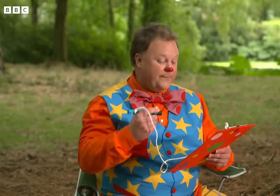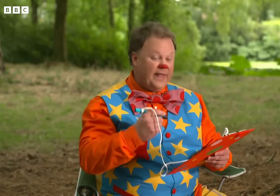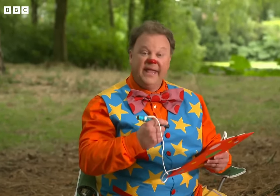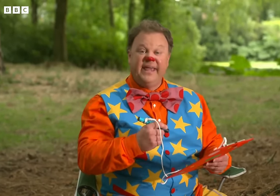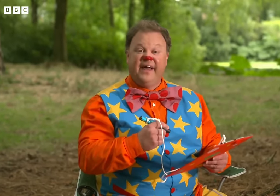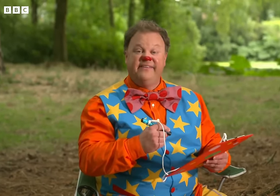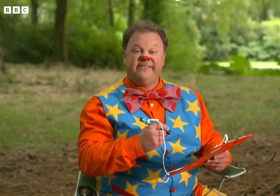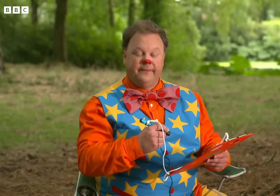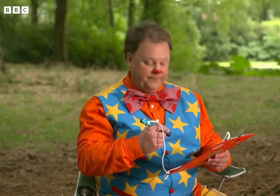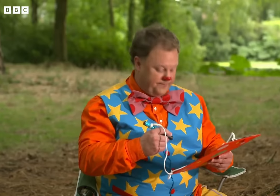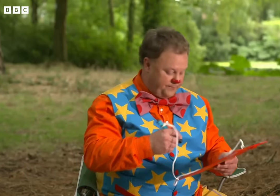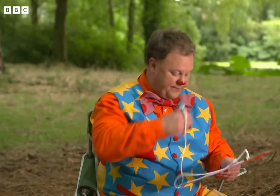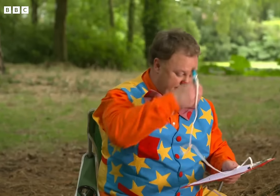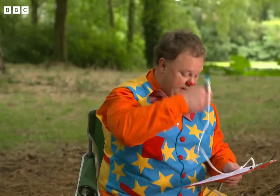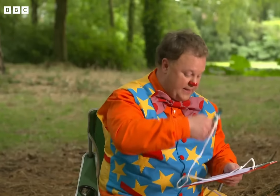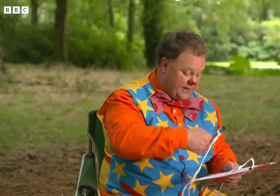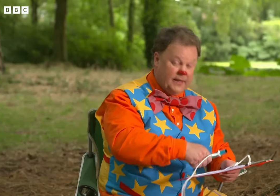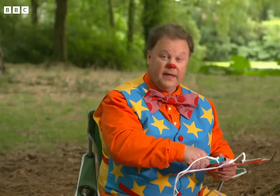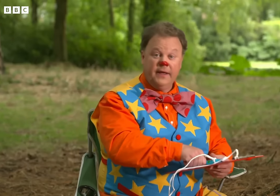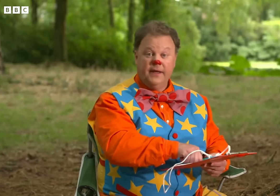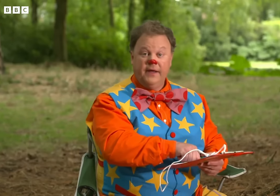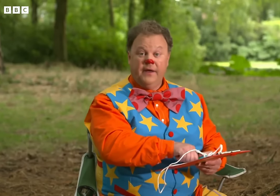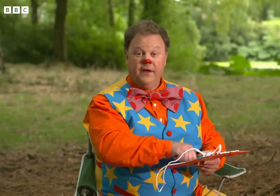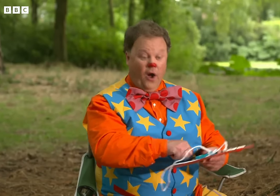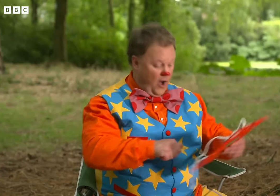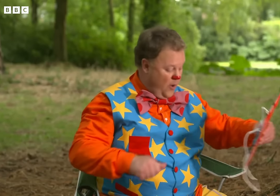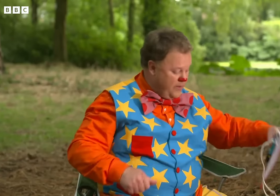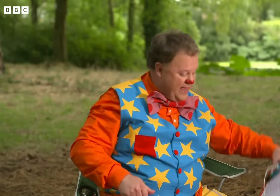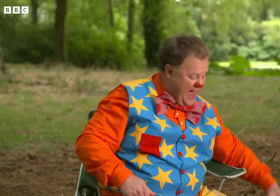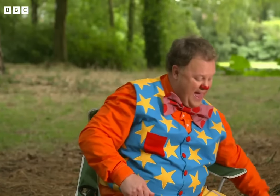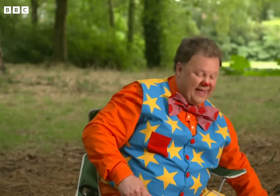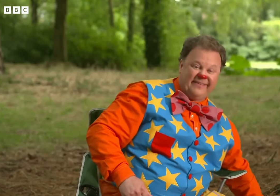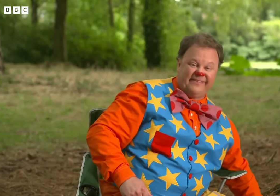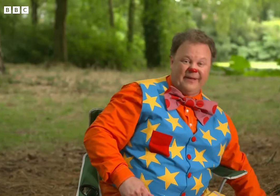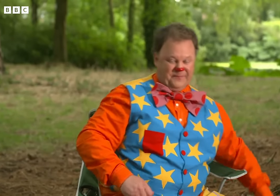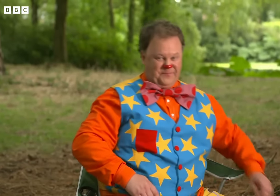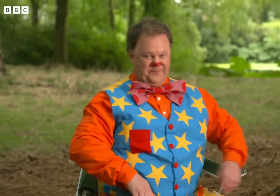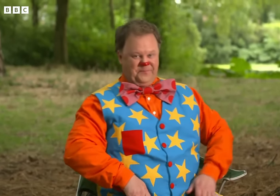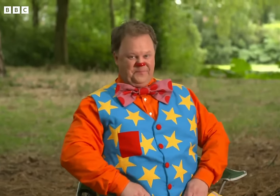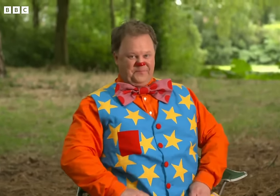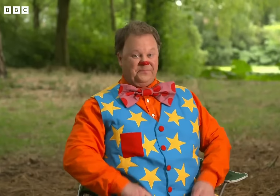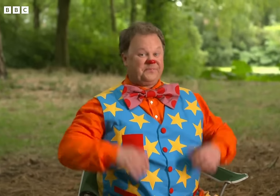Tumble? Yes? Can you show us the sign for rabbit? Oh, yes.